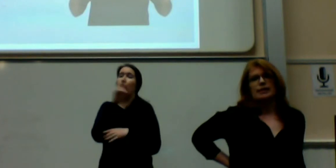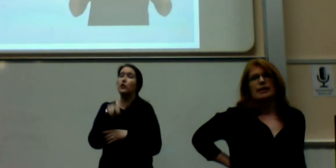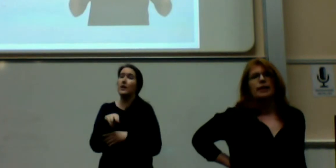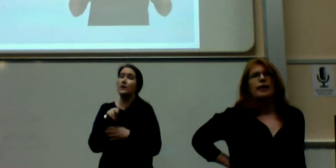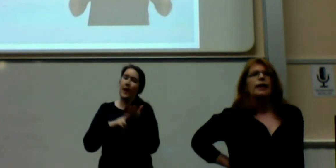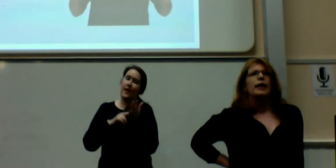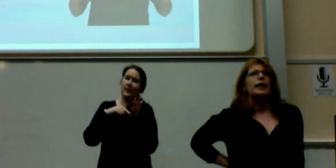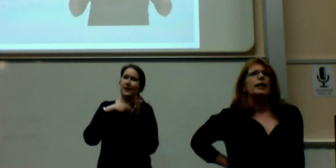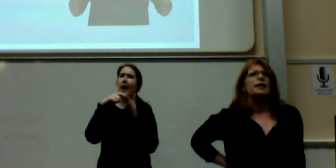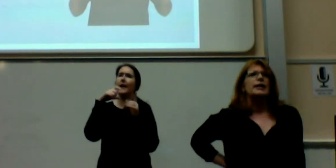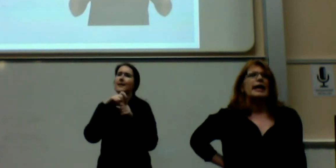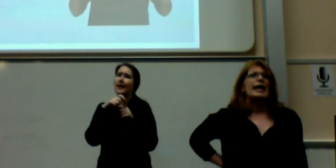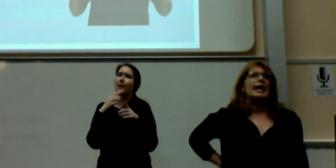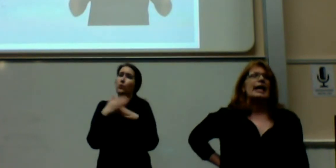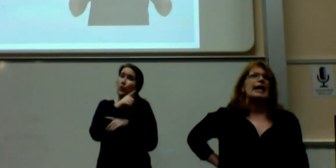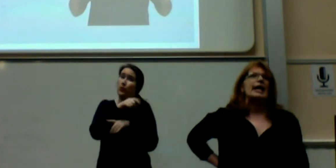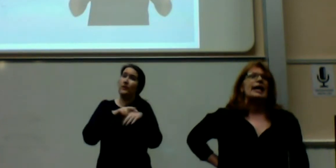NTID.